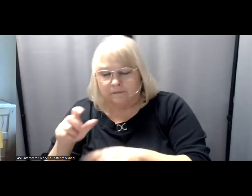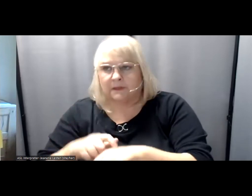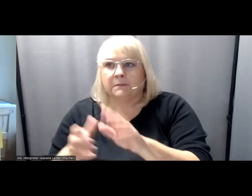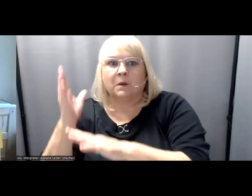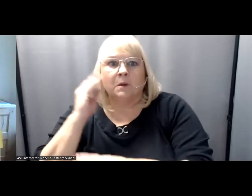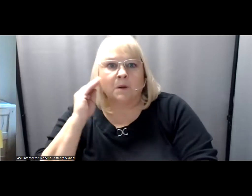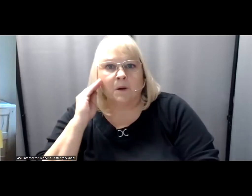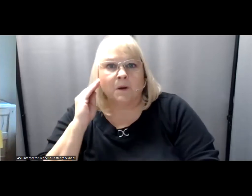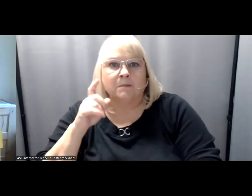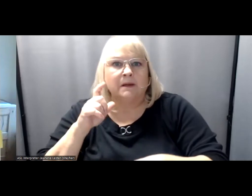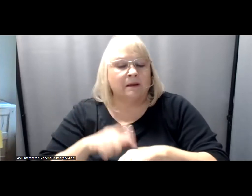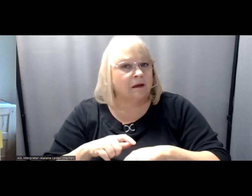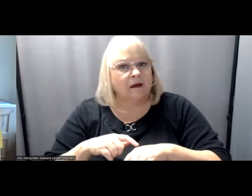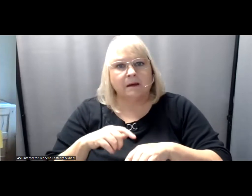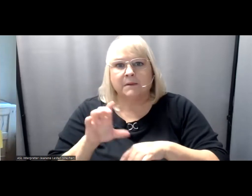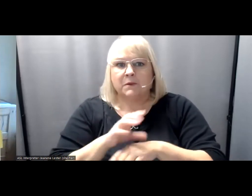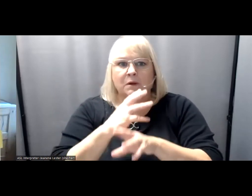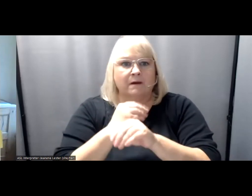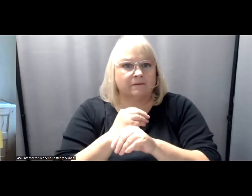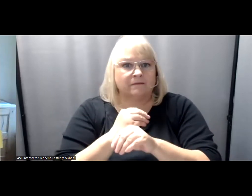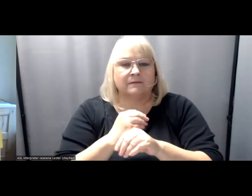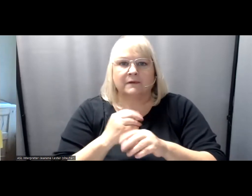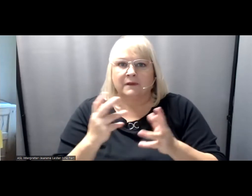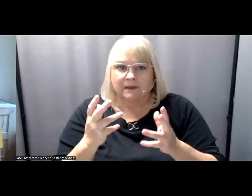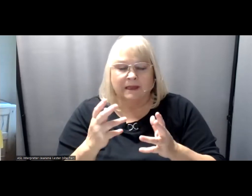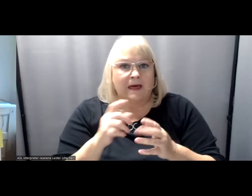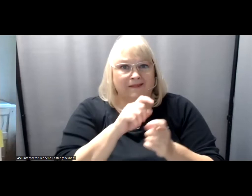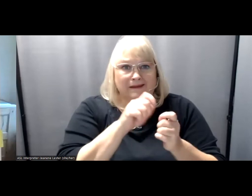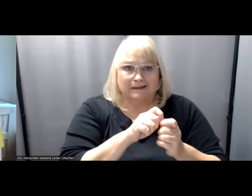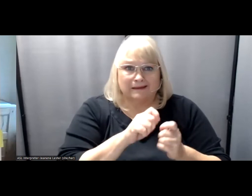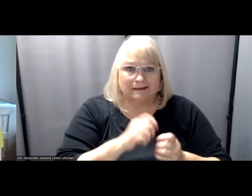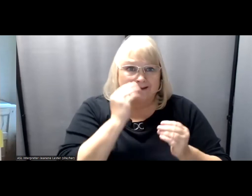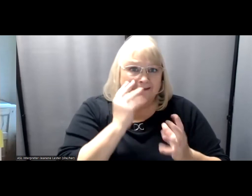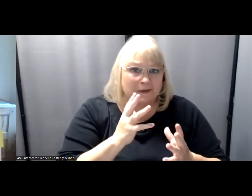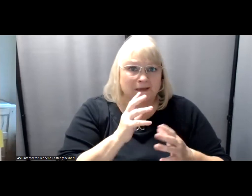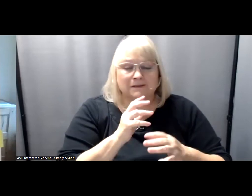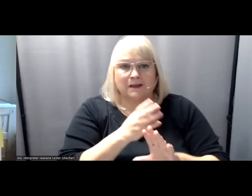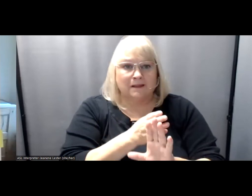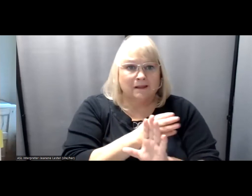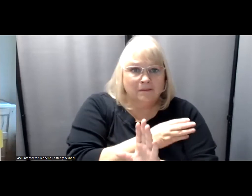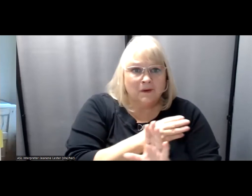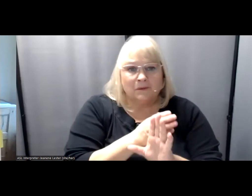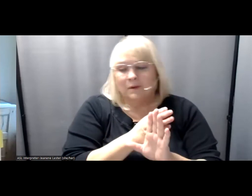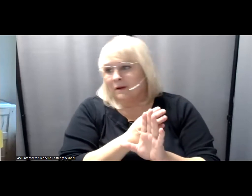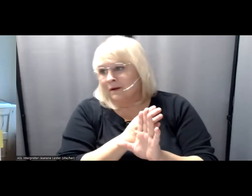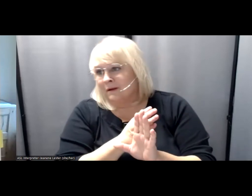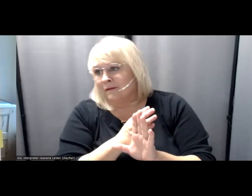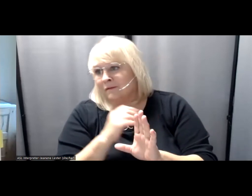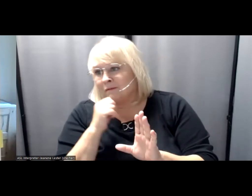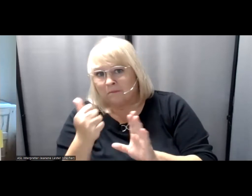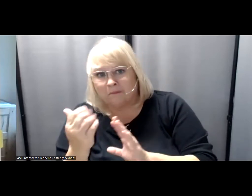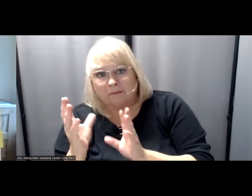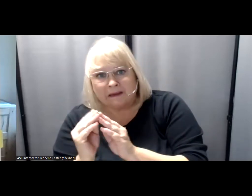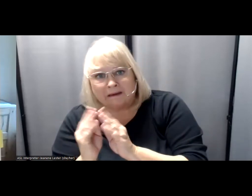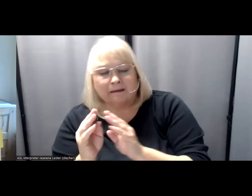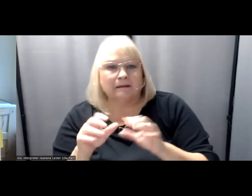or shut off your computer at home. And these details, setting this kind of process up, takes